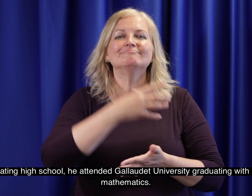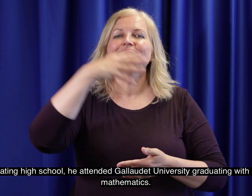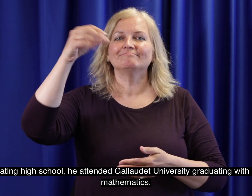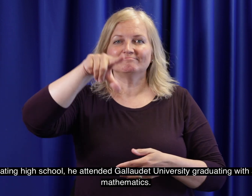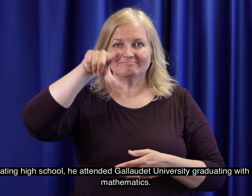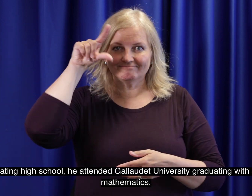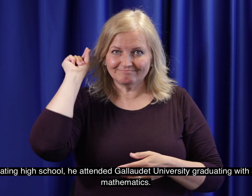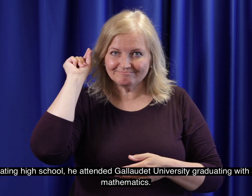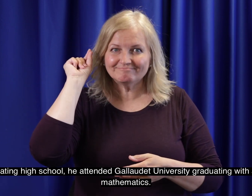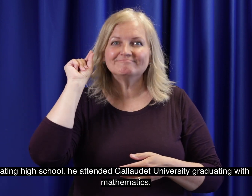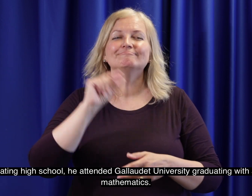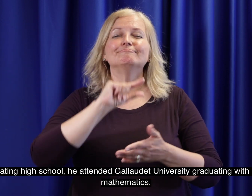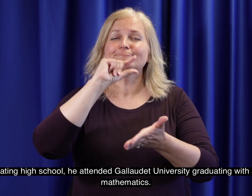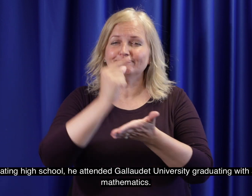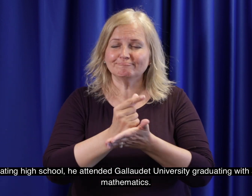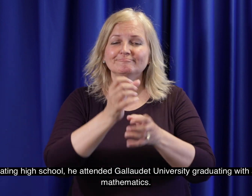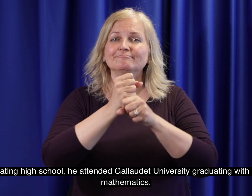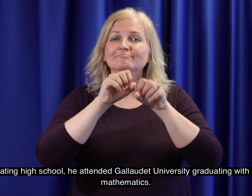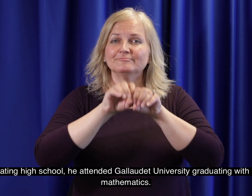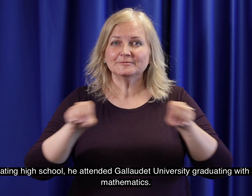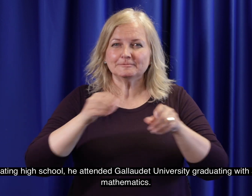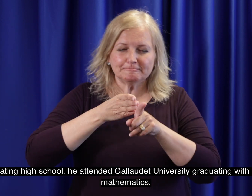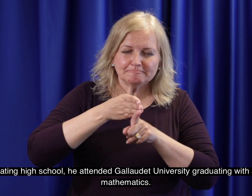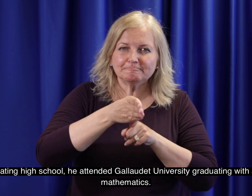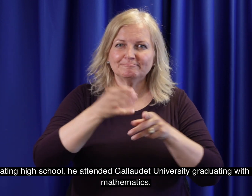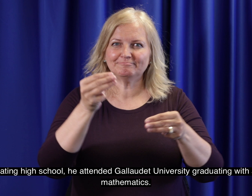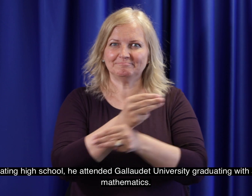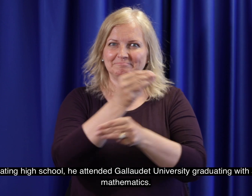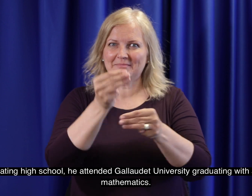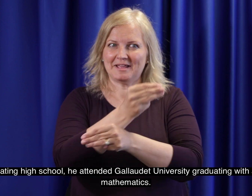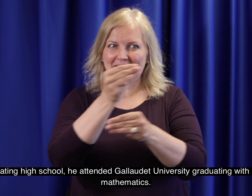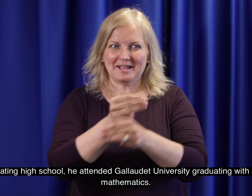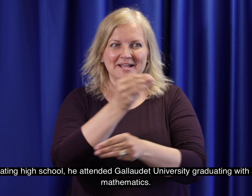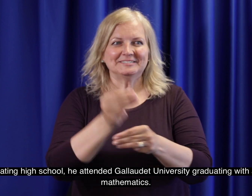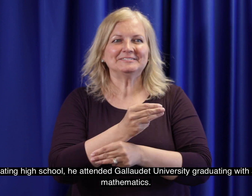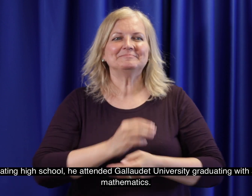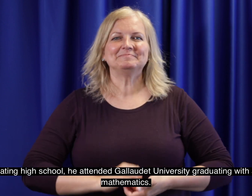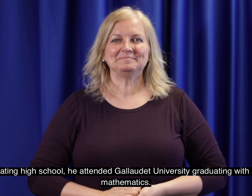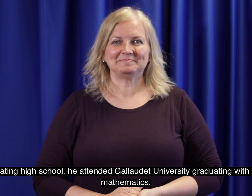After graduating high school, he attended Gallaudet University and eventually graduated with a degree in mathematics.